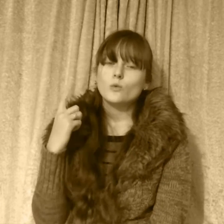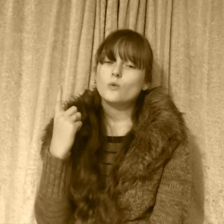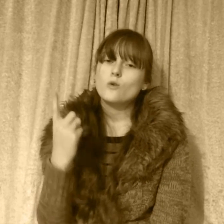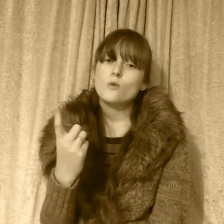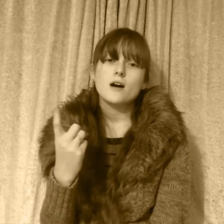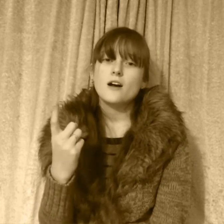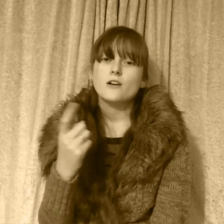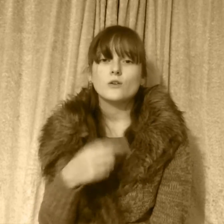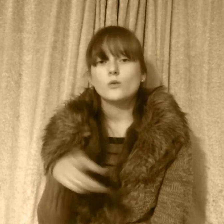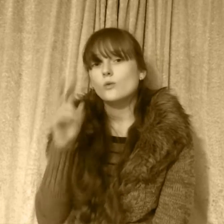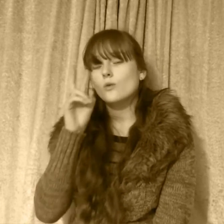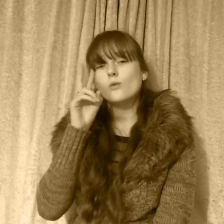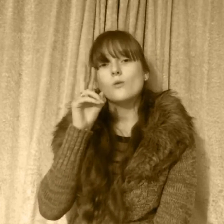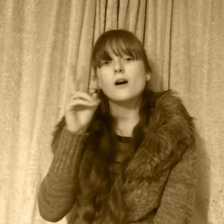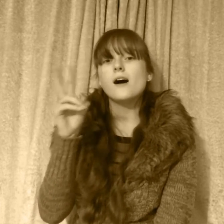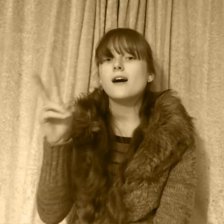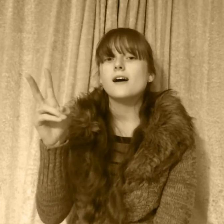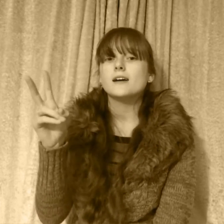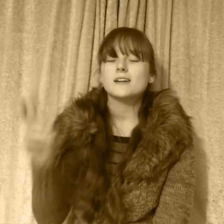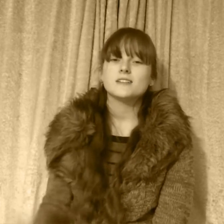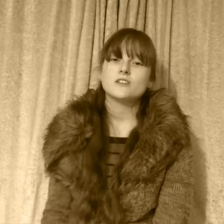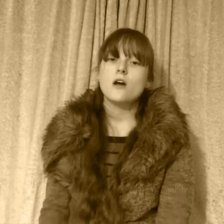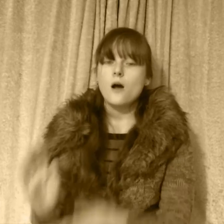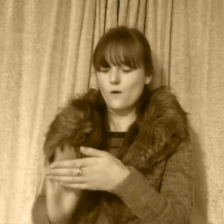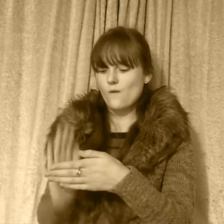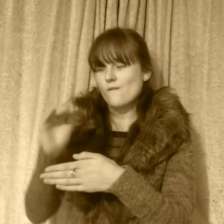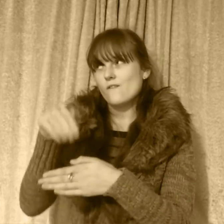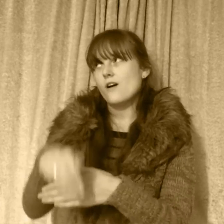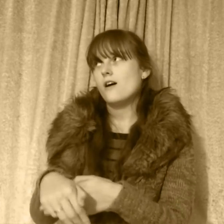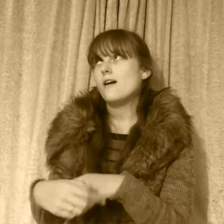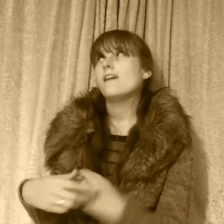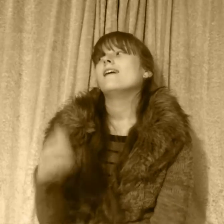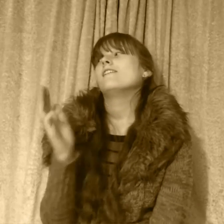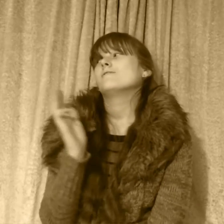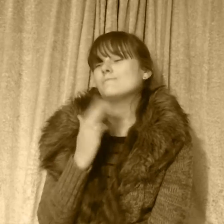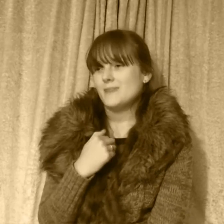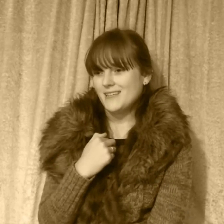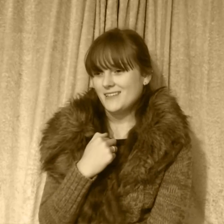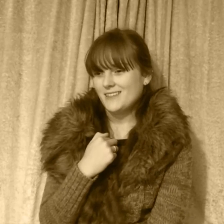one who'll watch over me